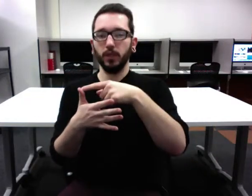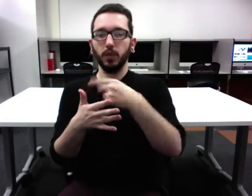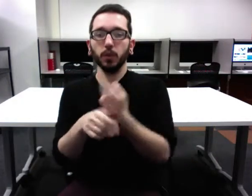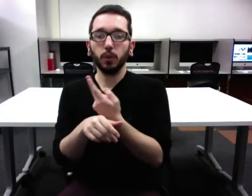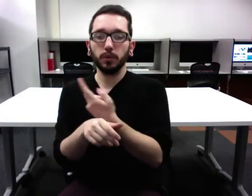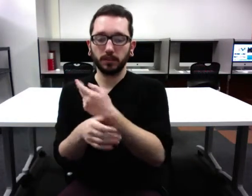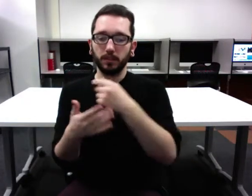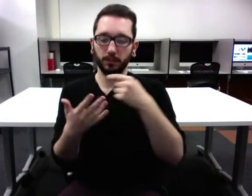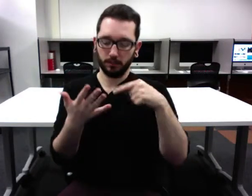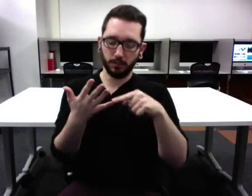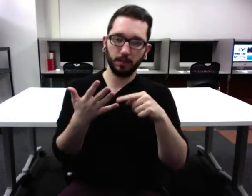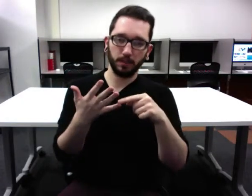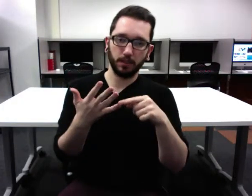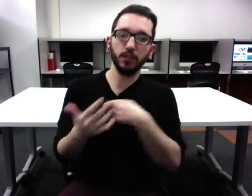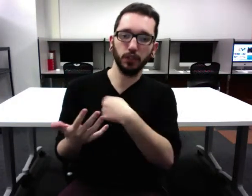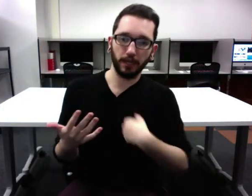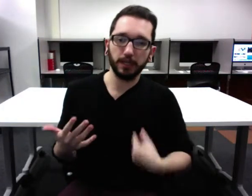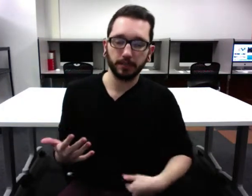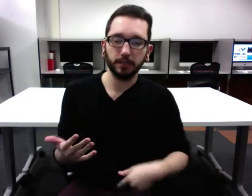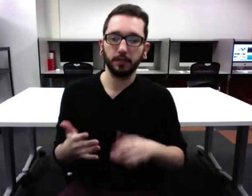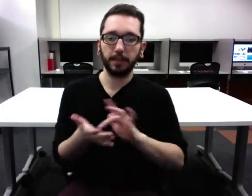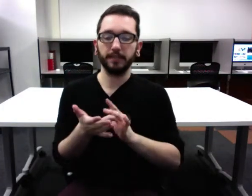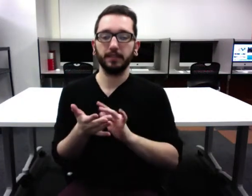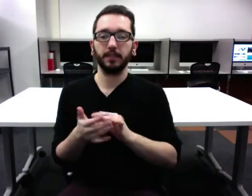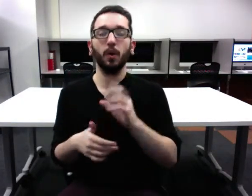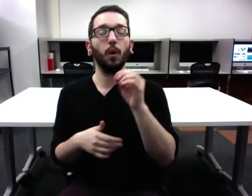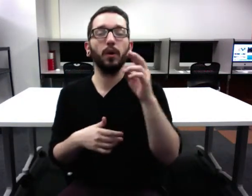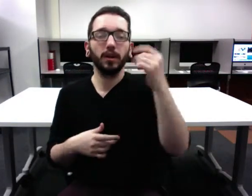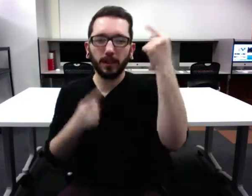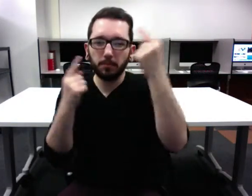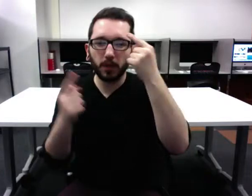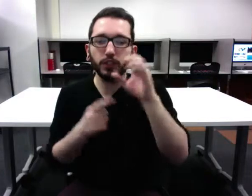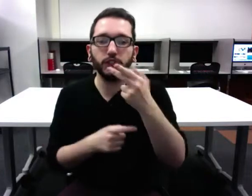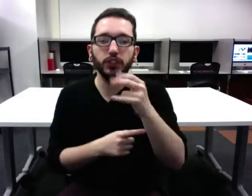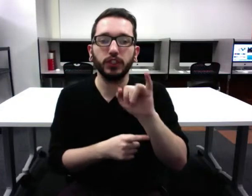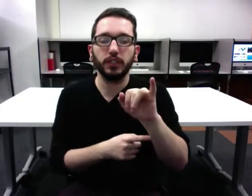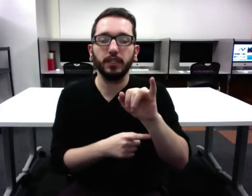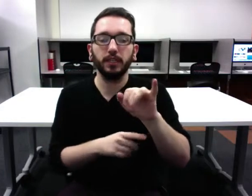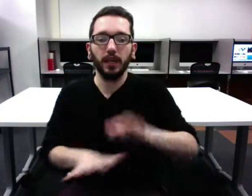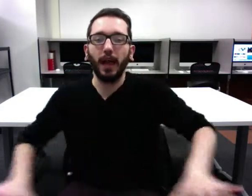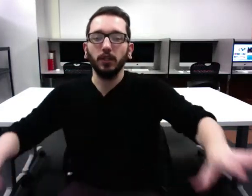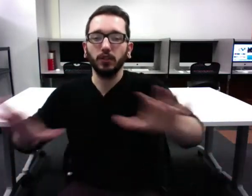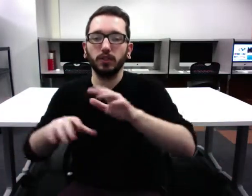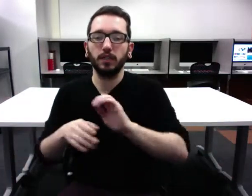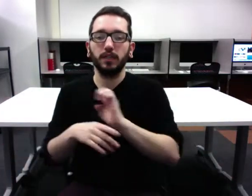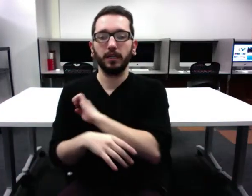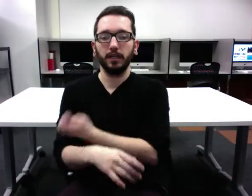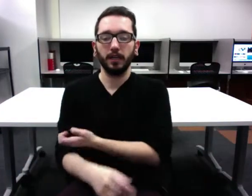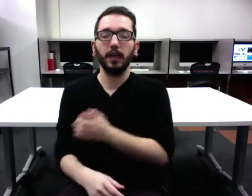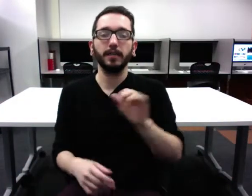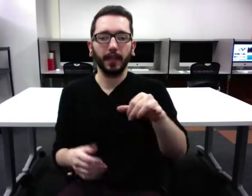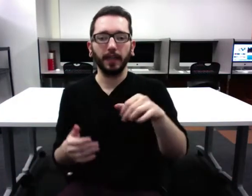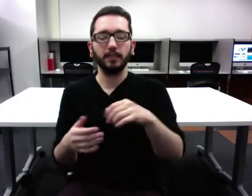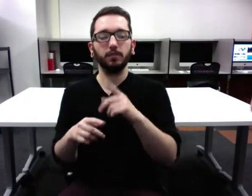Chi, and they think about qi as an energy source in the body. And I'll just point out that this is not that different from